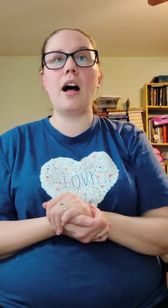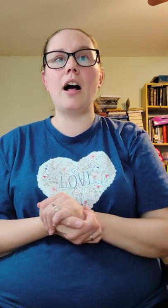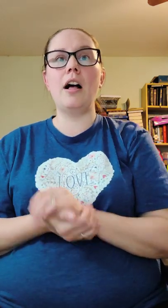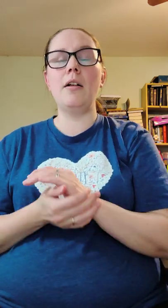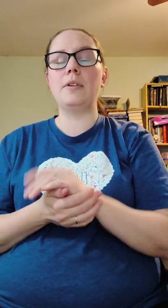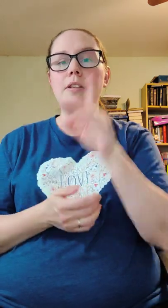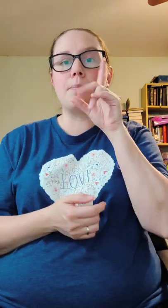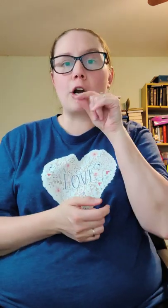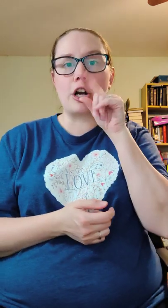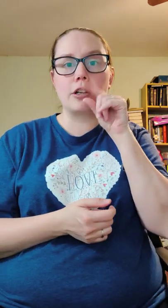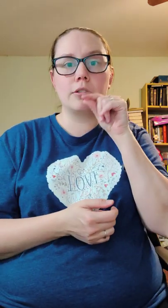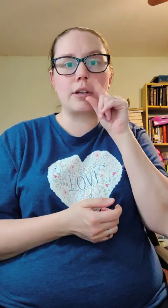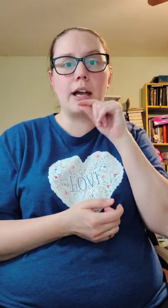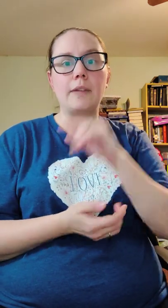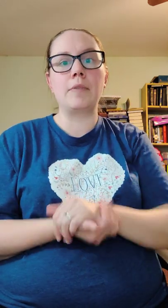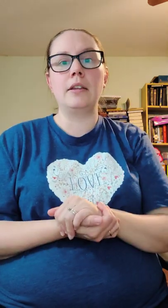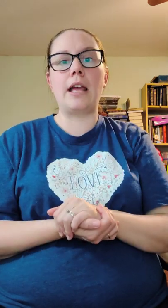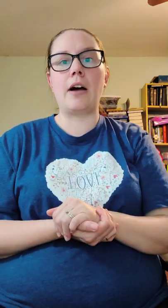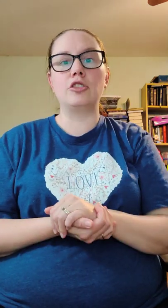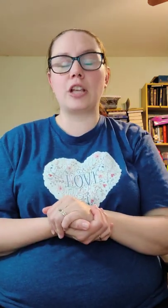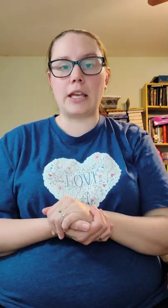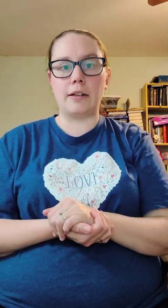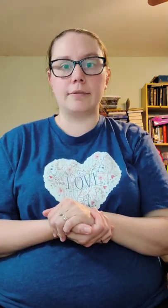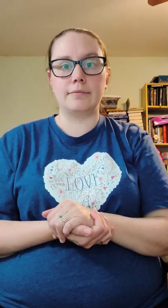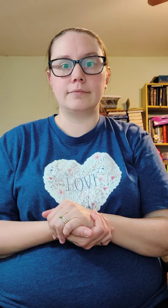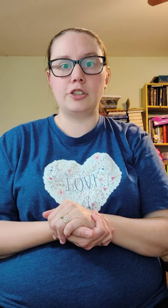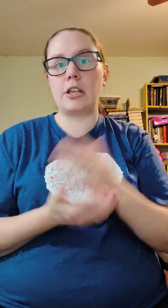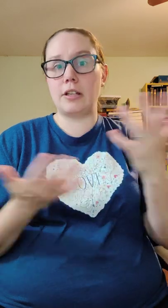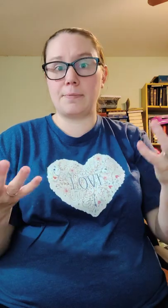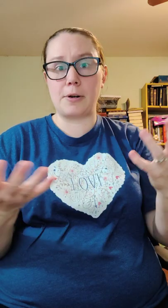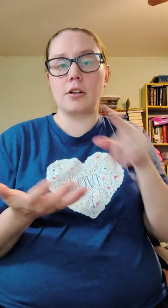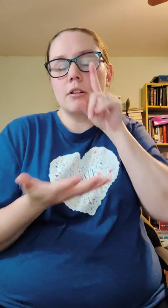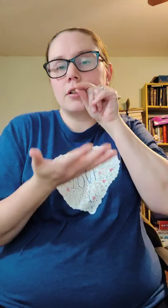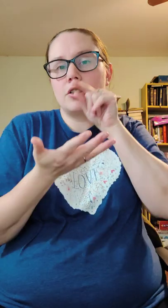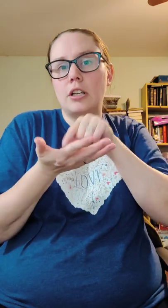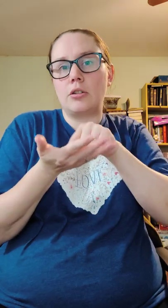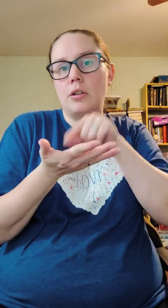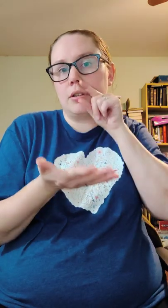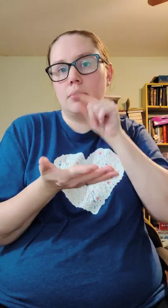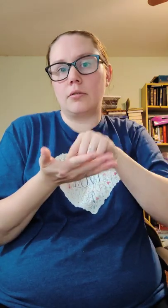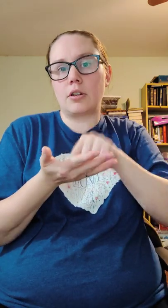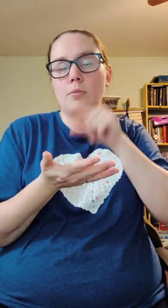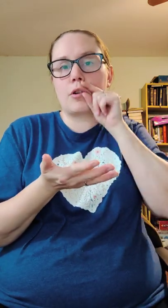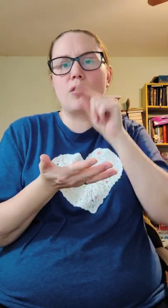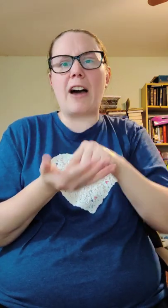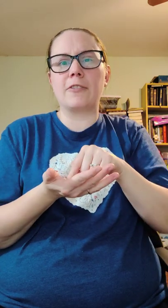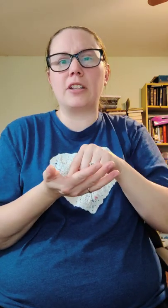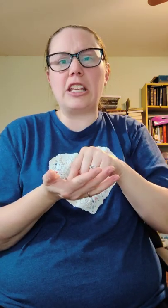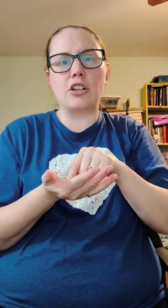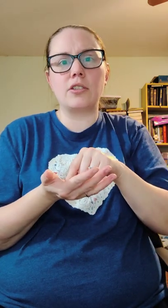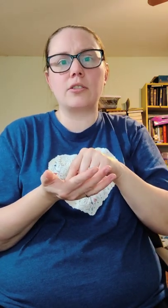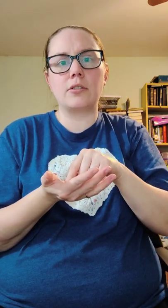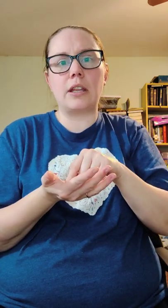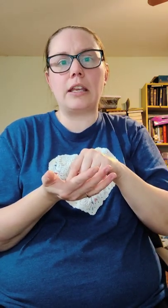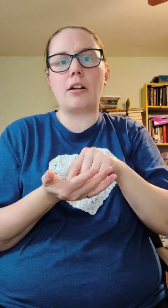So, we did bird, okay. Now, chicken. Chicken is a bird. Chicken, you can, they're more ground eaters. They eat